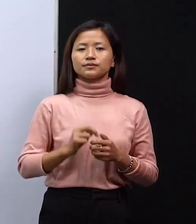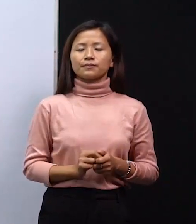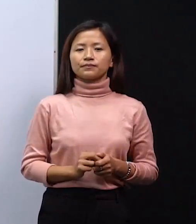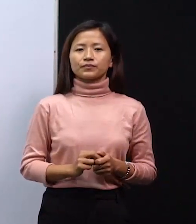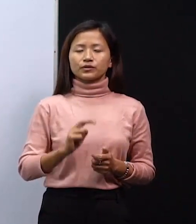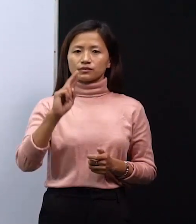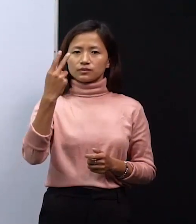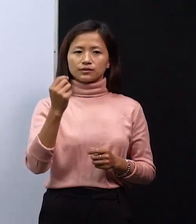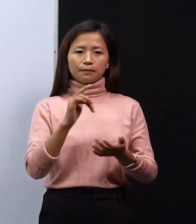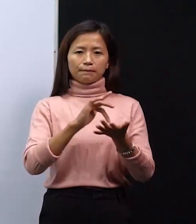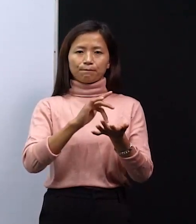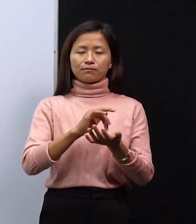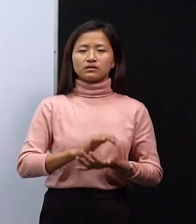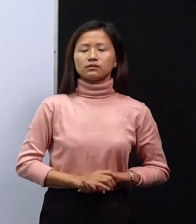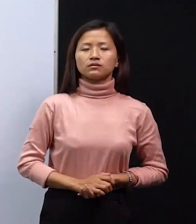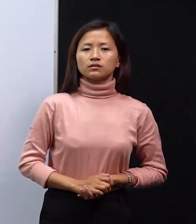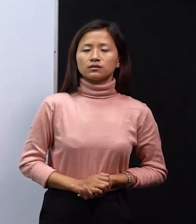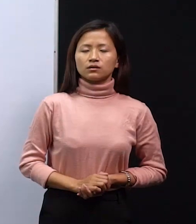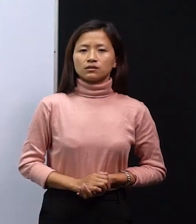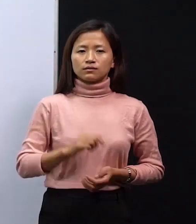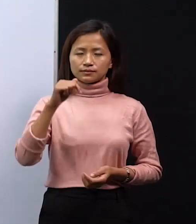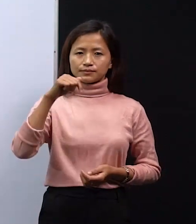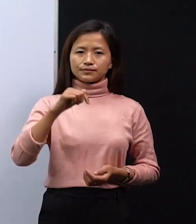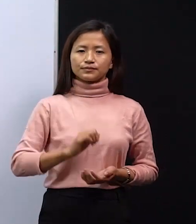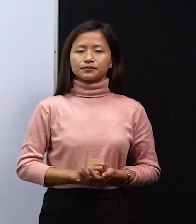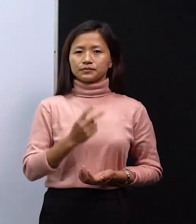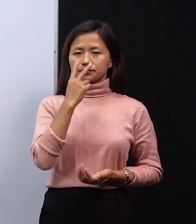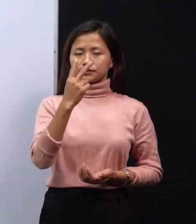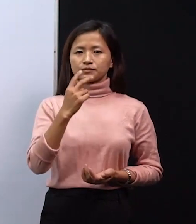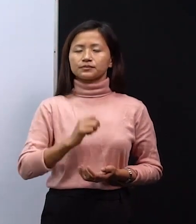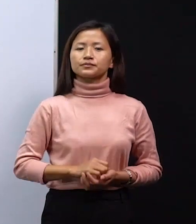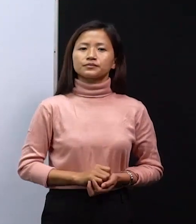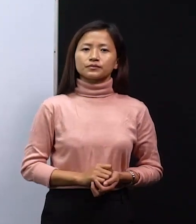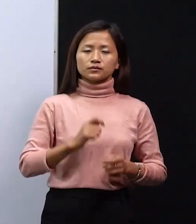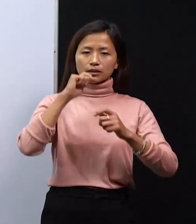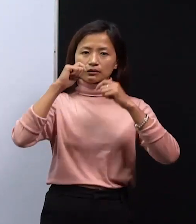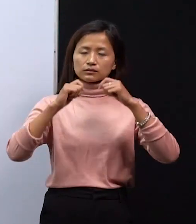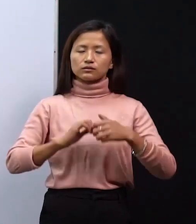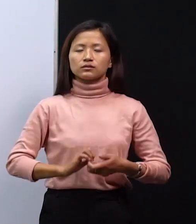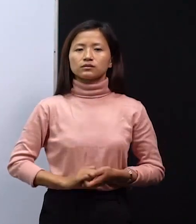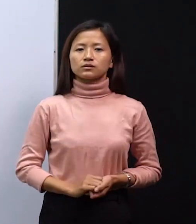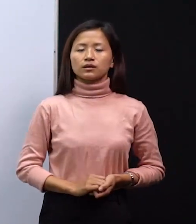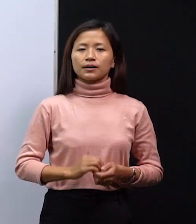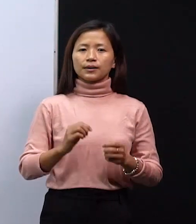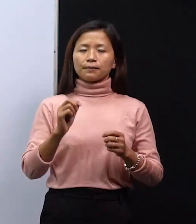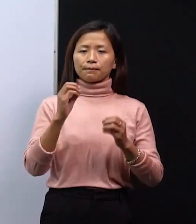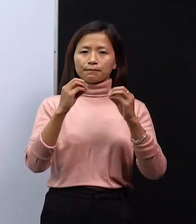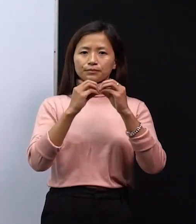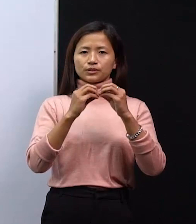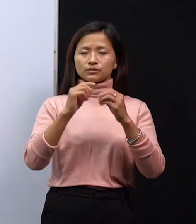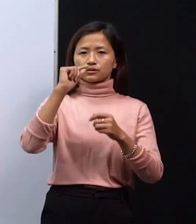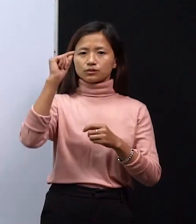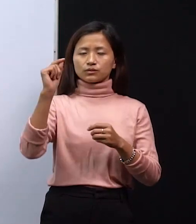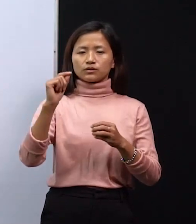place. Okay, now here, if you look at this expression, this b square will be